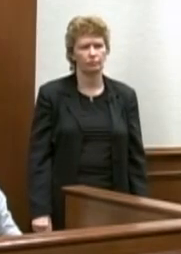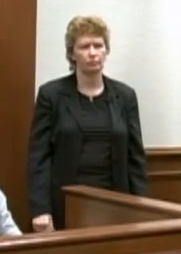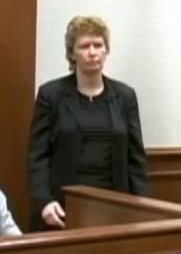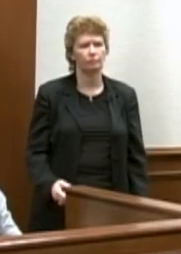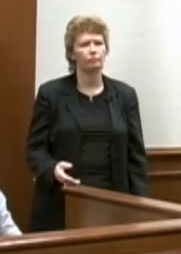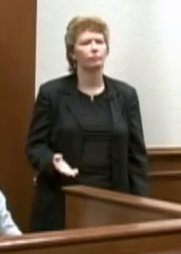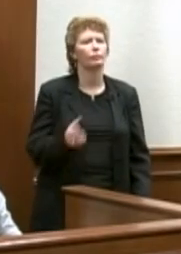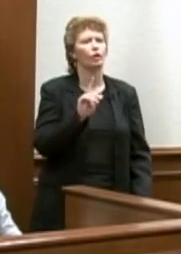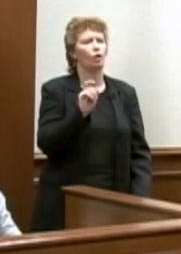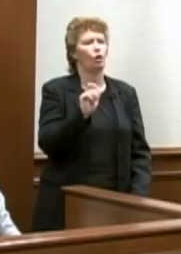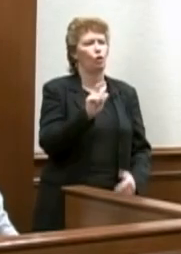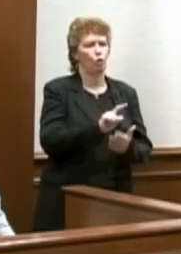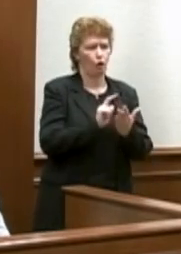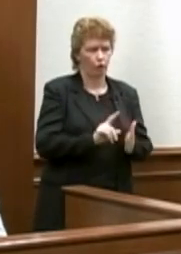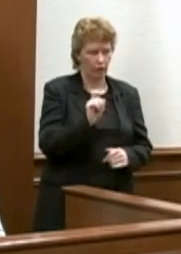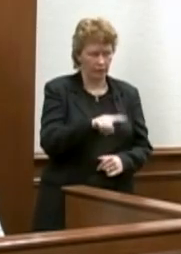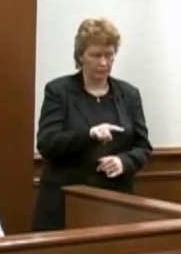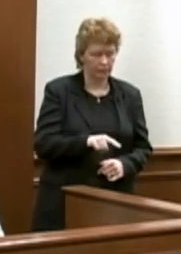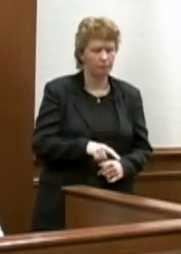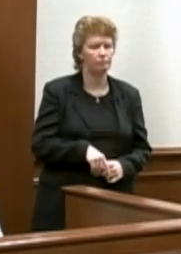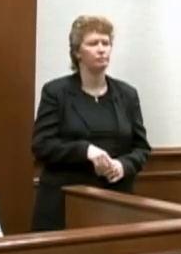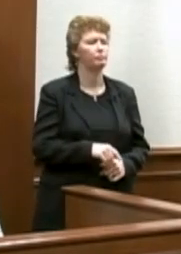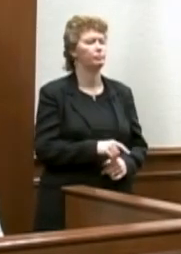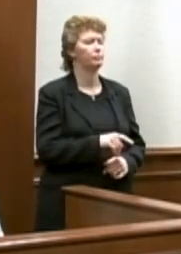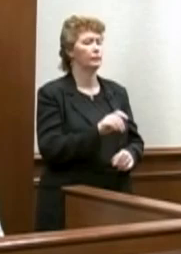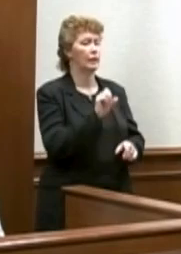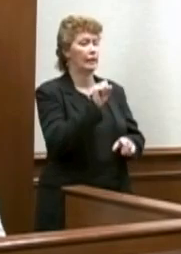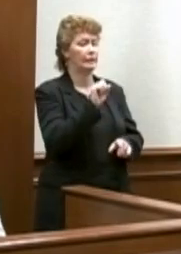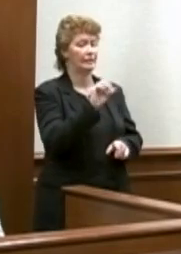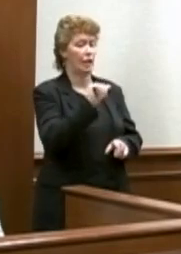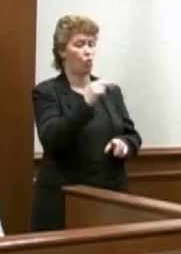When was the first time you saw the two of them together?